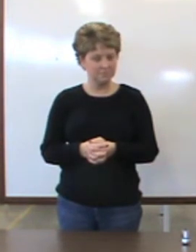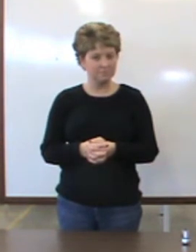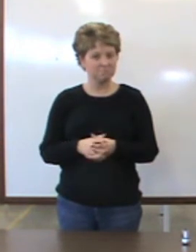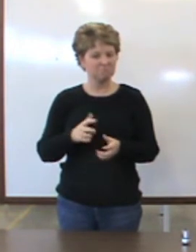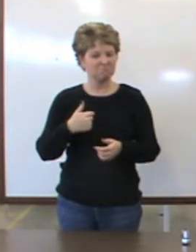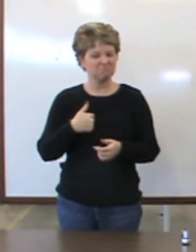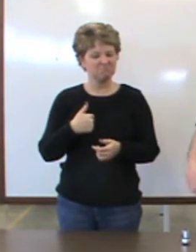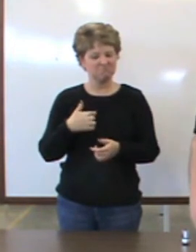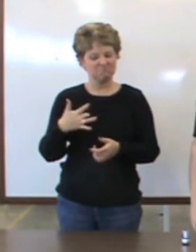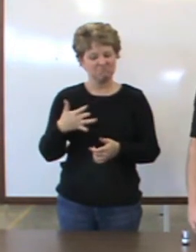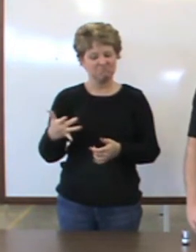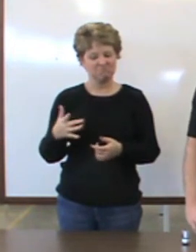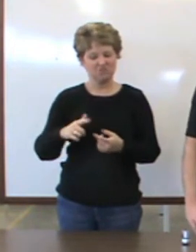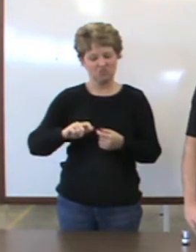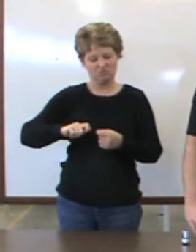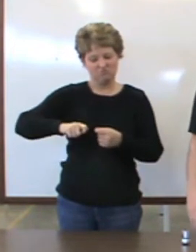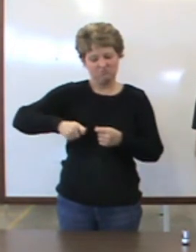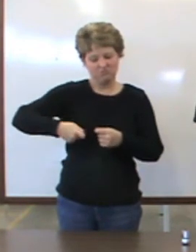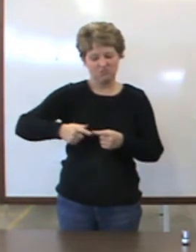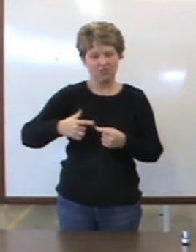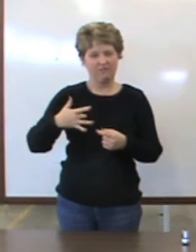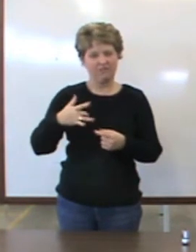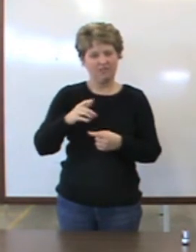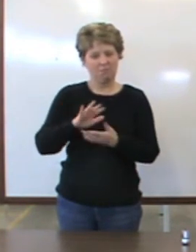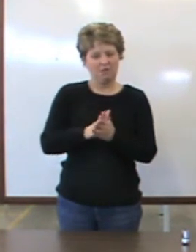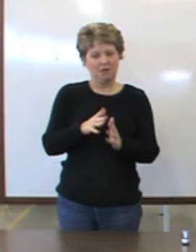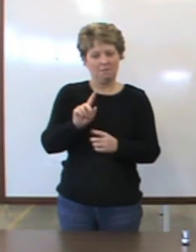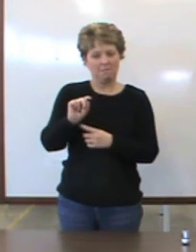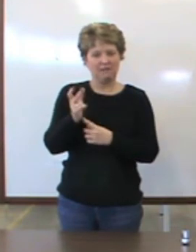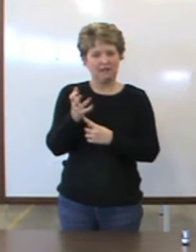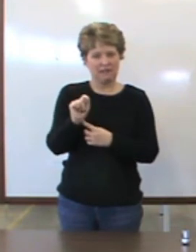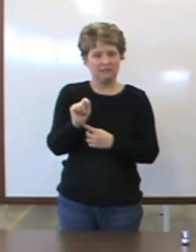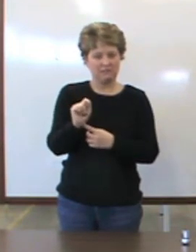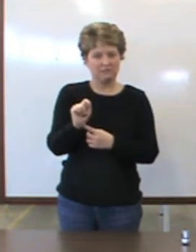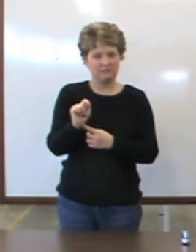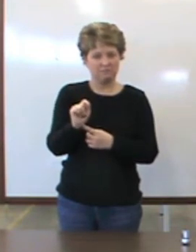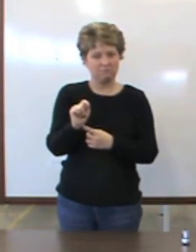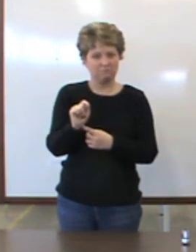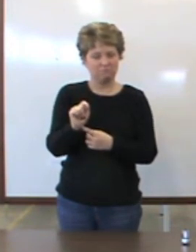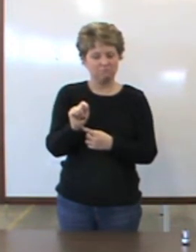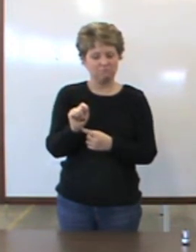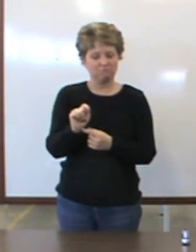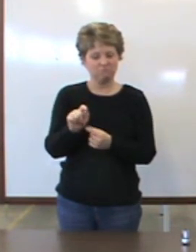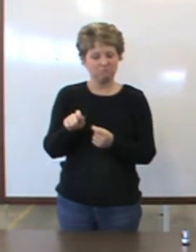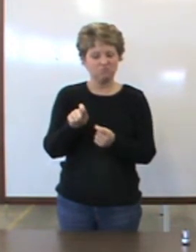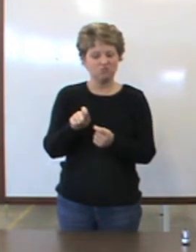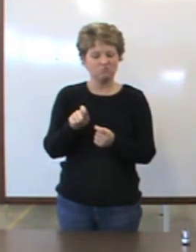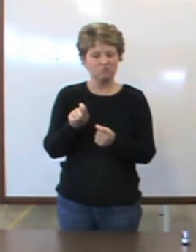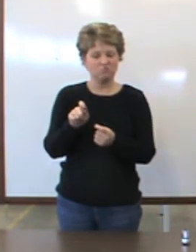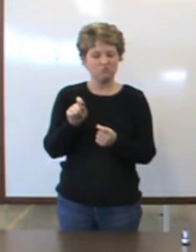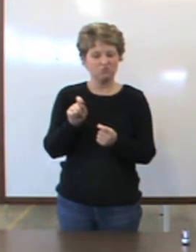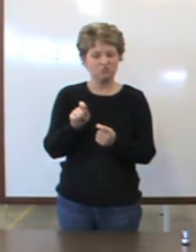I generally turn it until I feel the mesh tightening a certain amount.